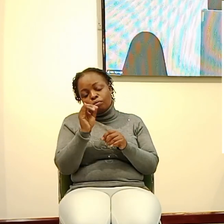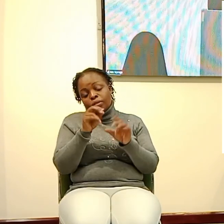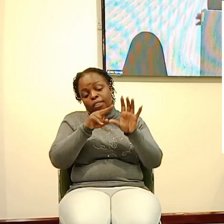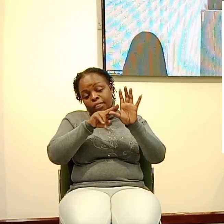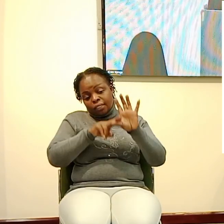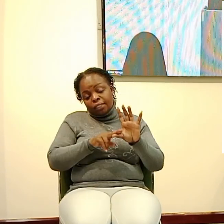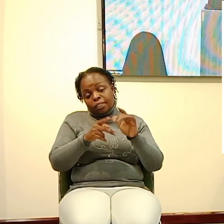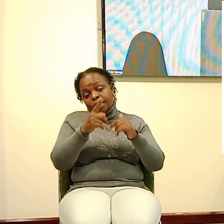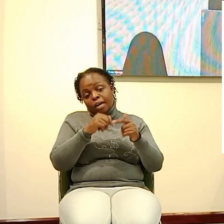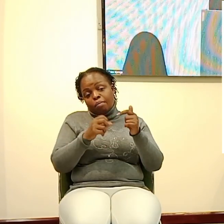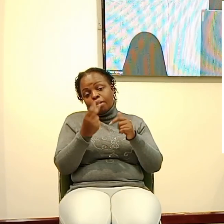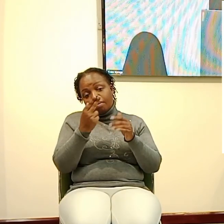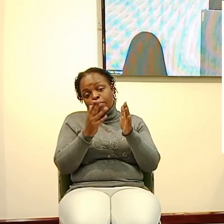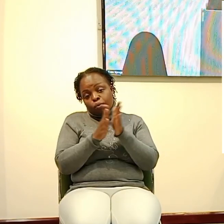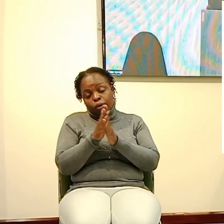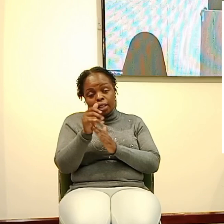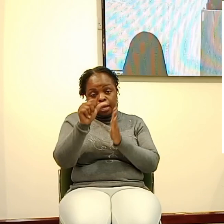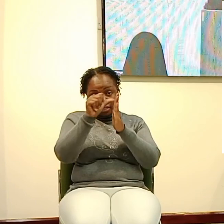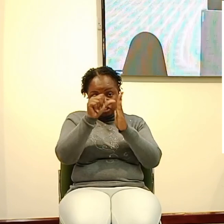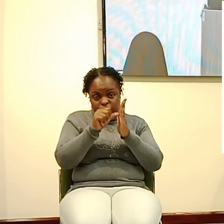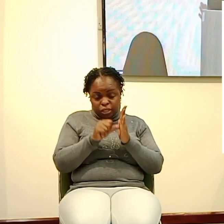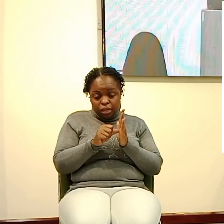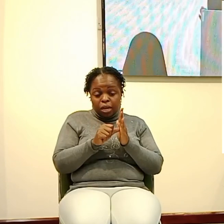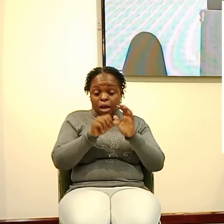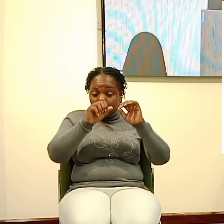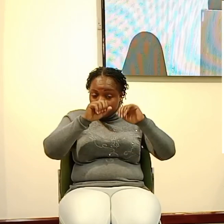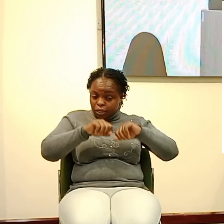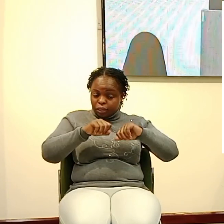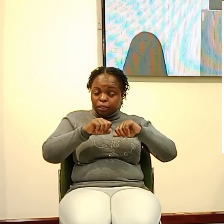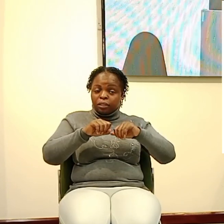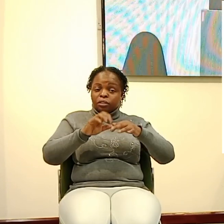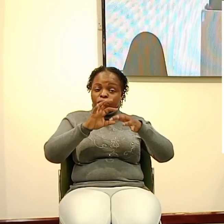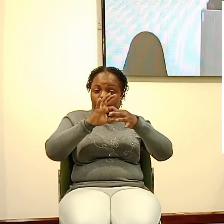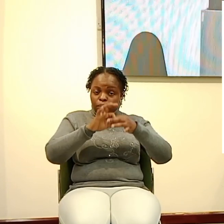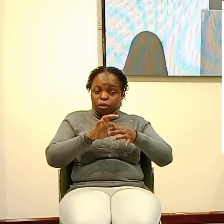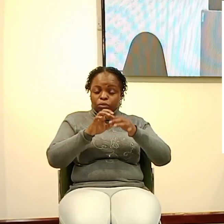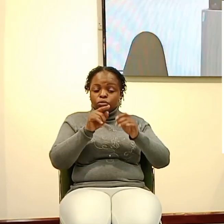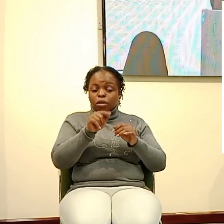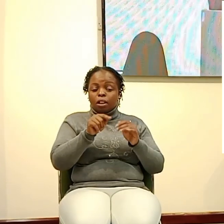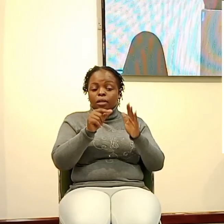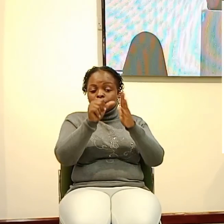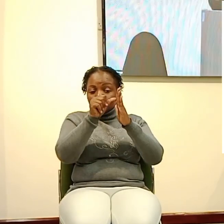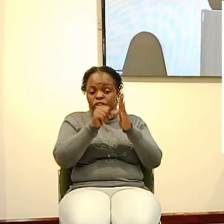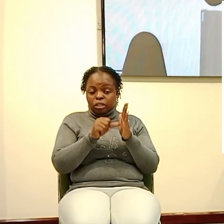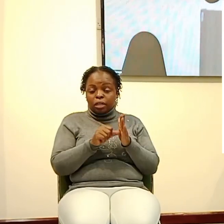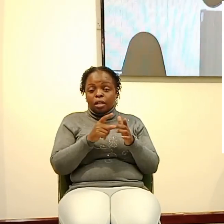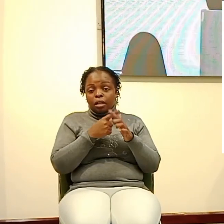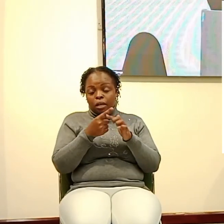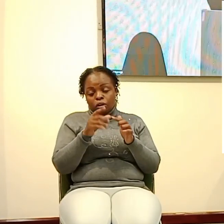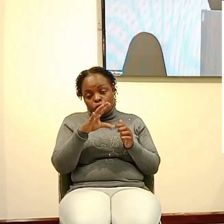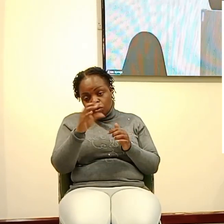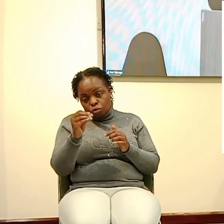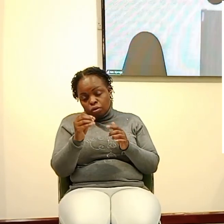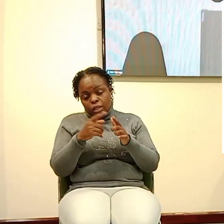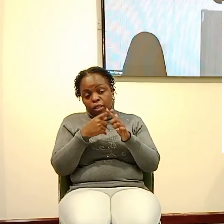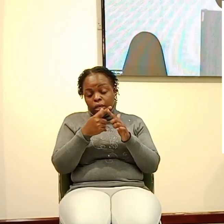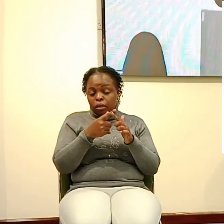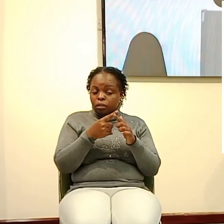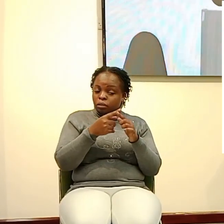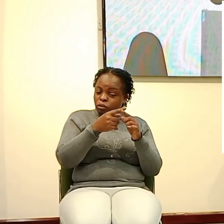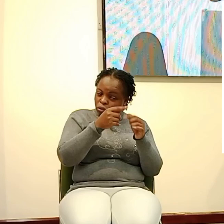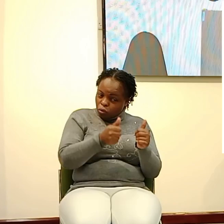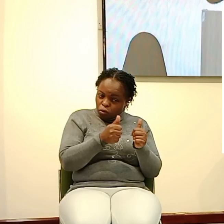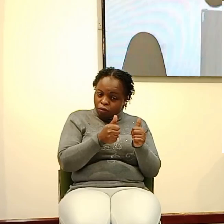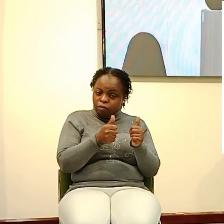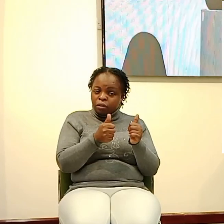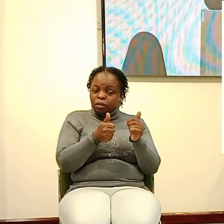down and come up with an agenda and agree to be bound to that agenda. And you go. Then you have troubleshooting mechanisms. These are the challenges